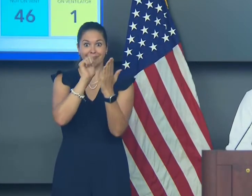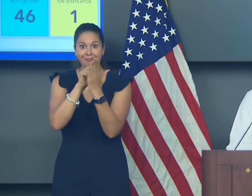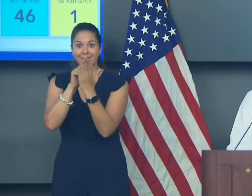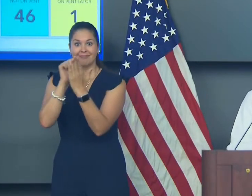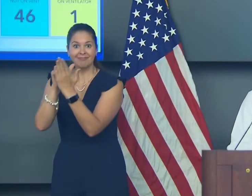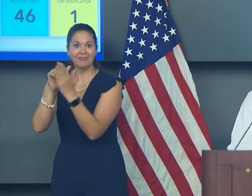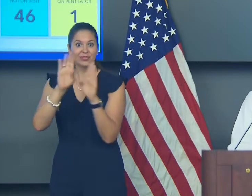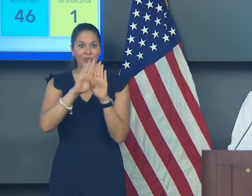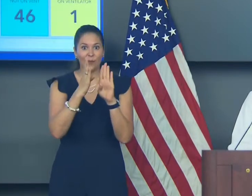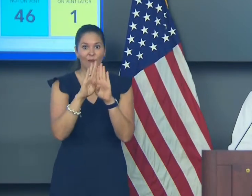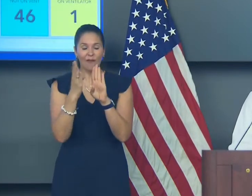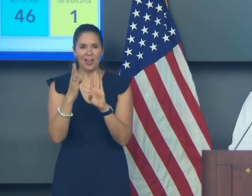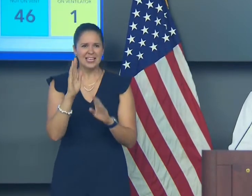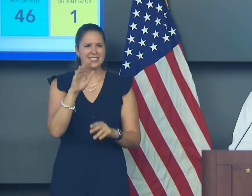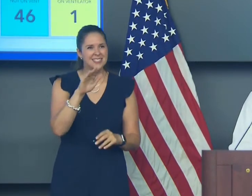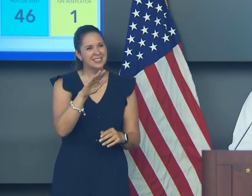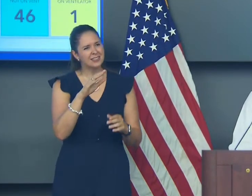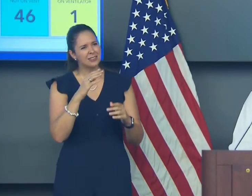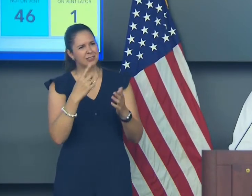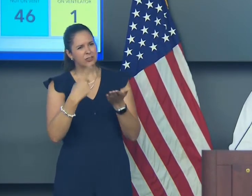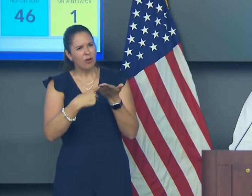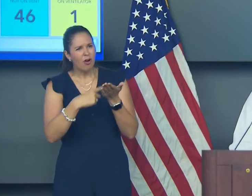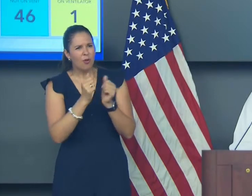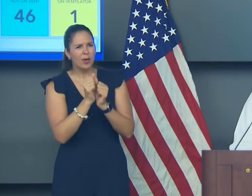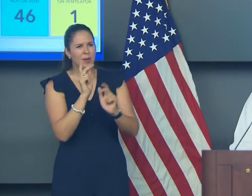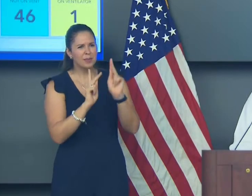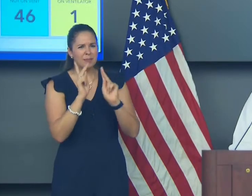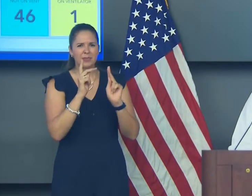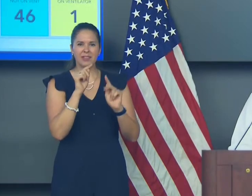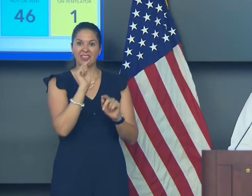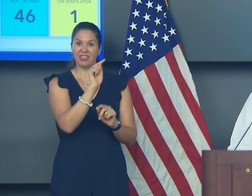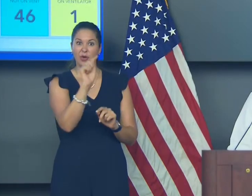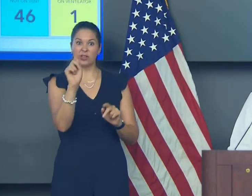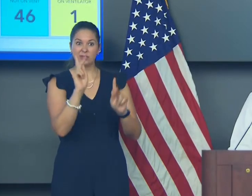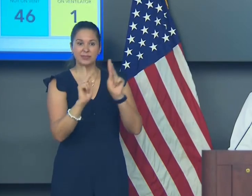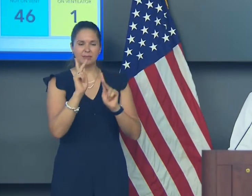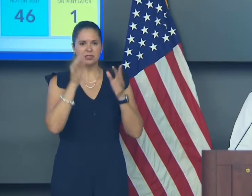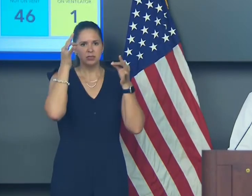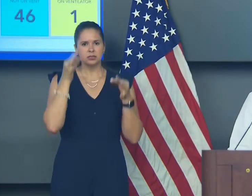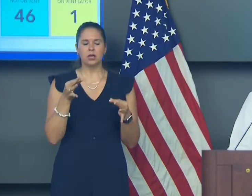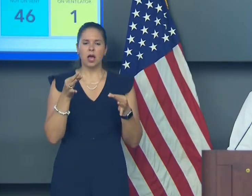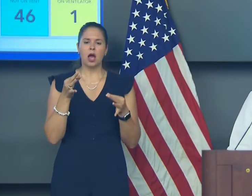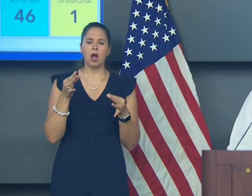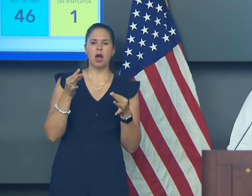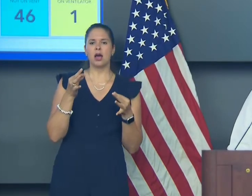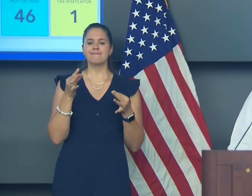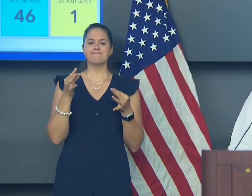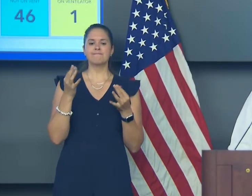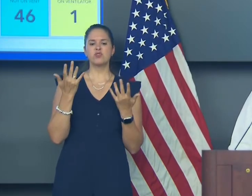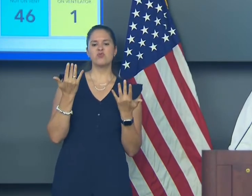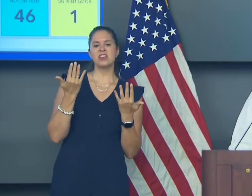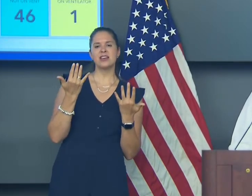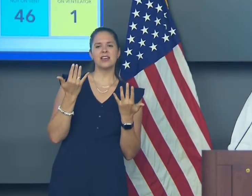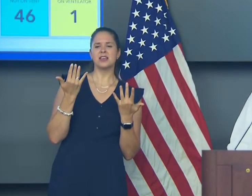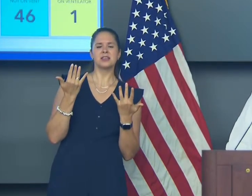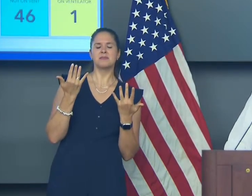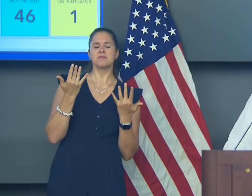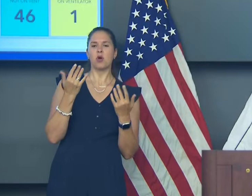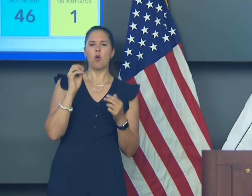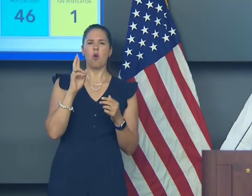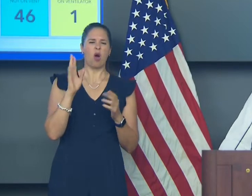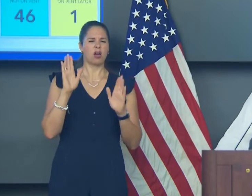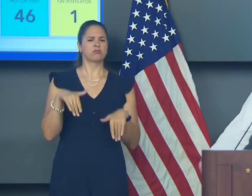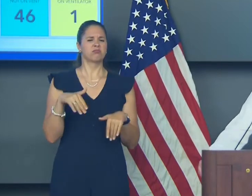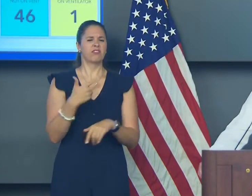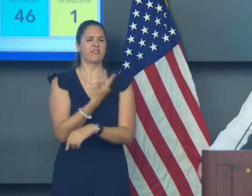and having conversations with people who had decided that they were either going to wait, or maybe they wouldn't be vaccinated